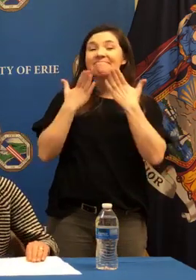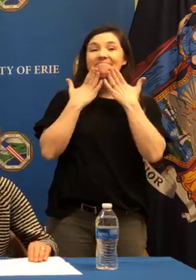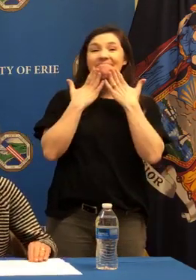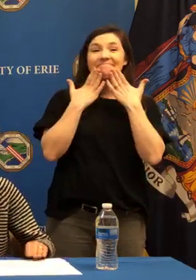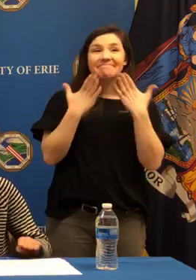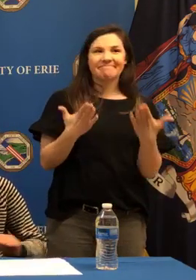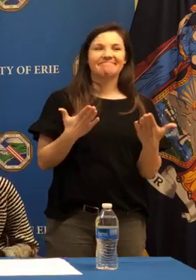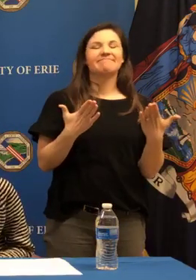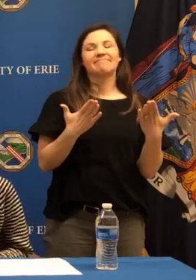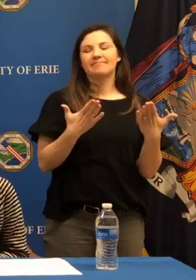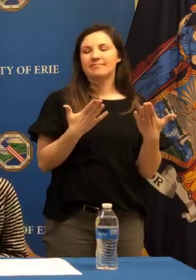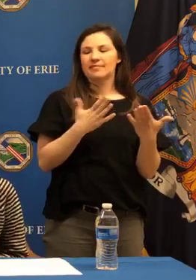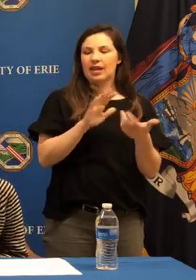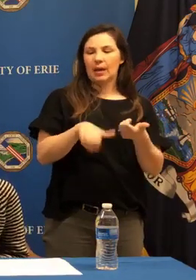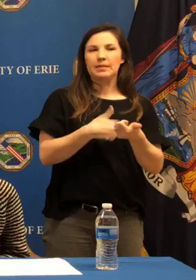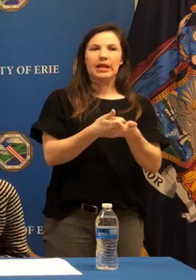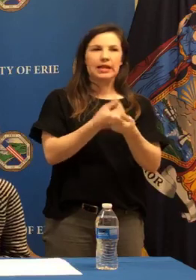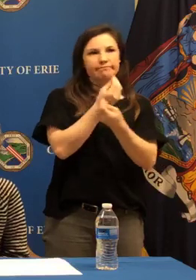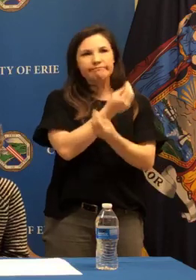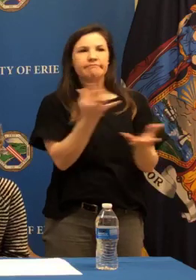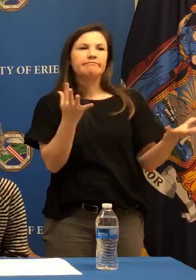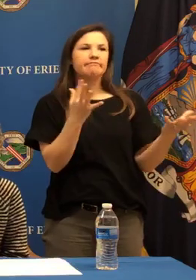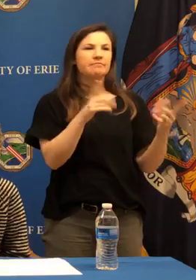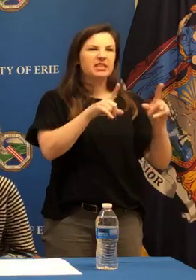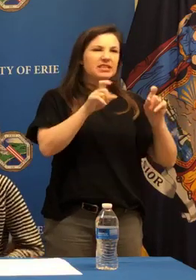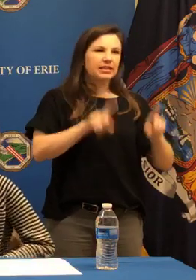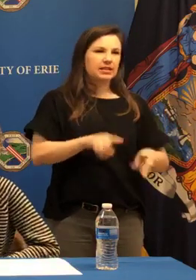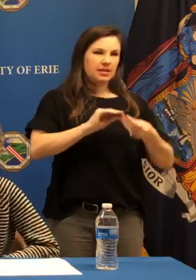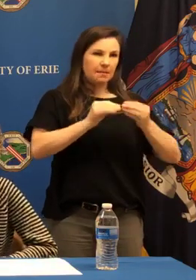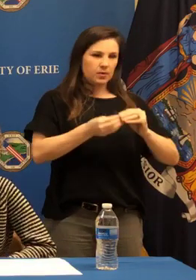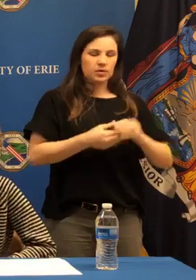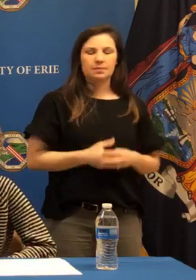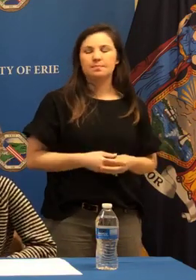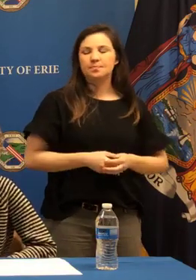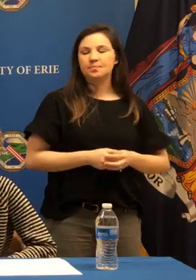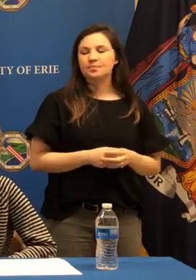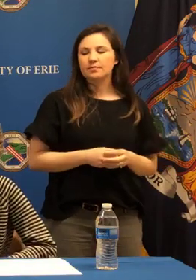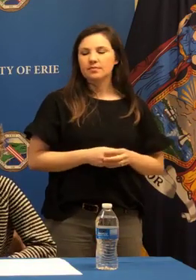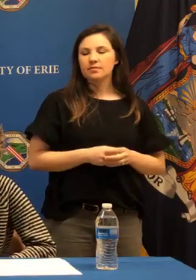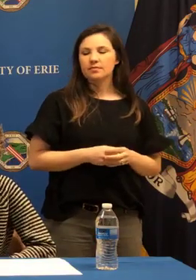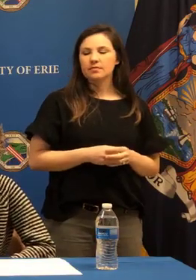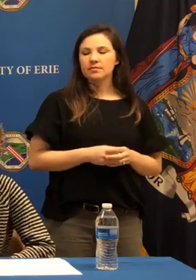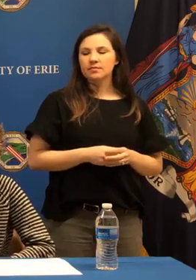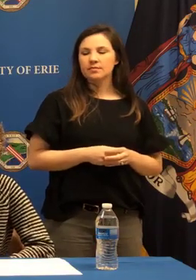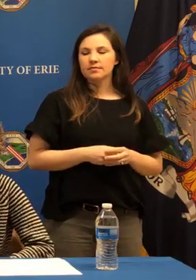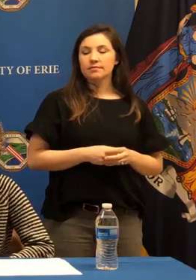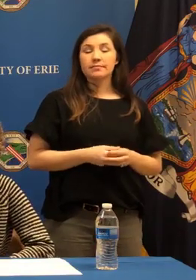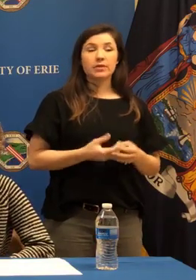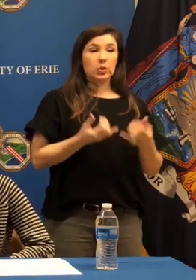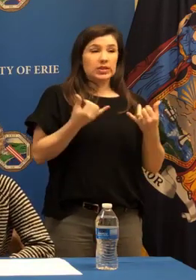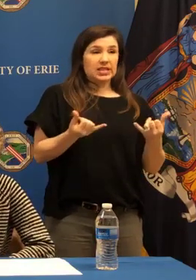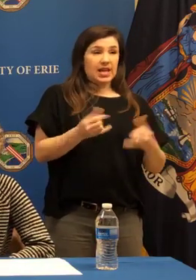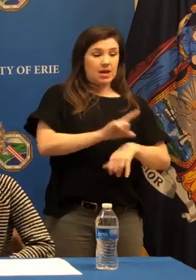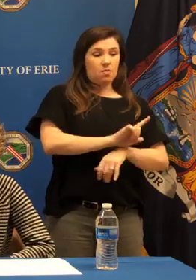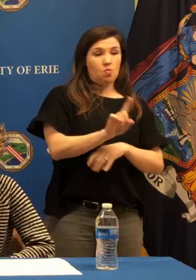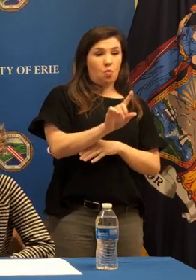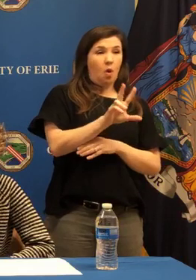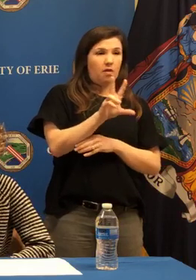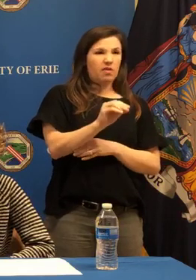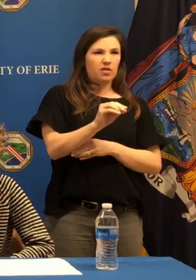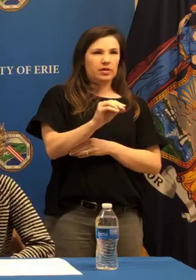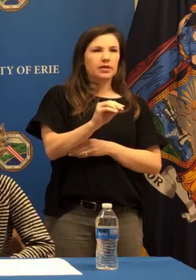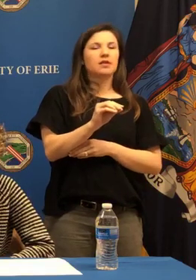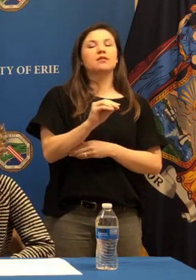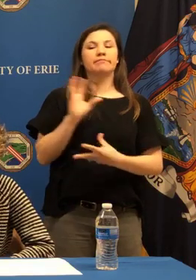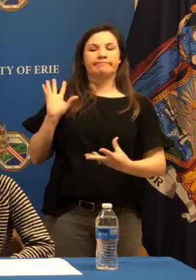So just want to give an updated on the testing numbers. So as of today at 1:30 p.m., we had